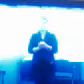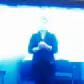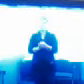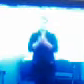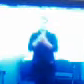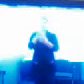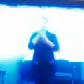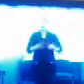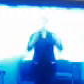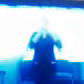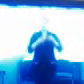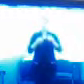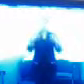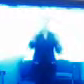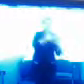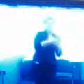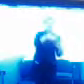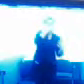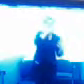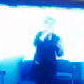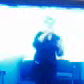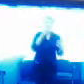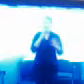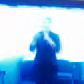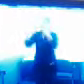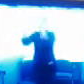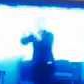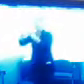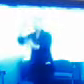And folk tales are the same concept as that.